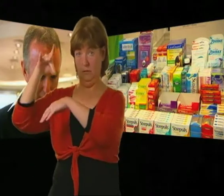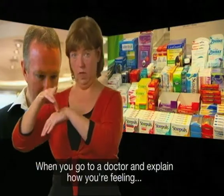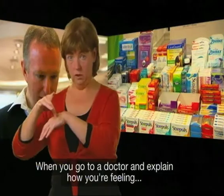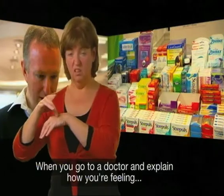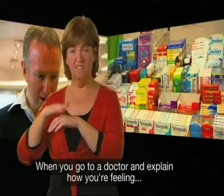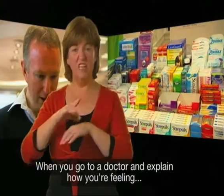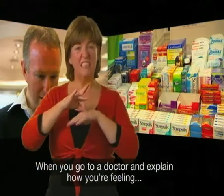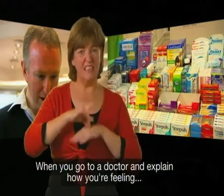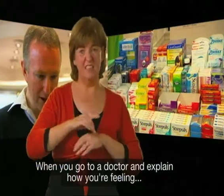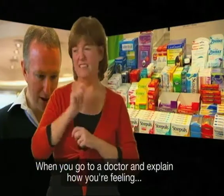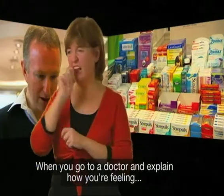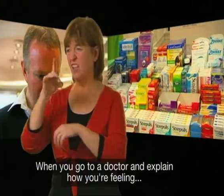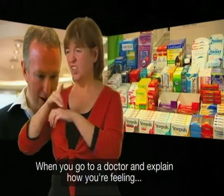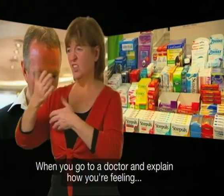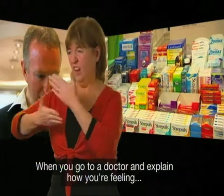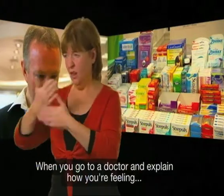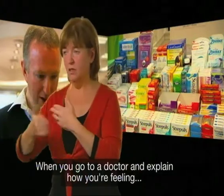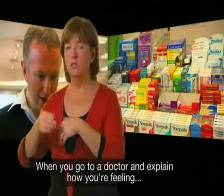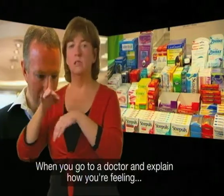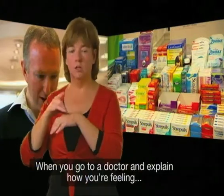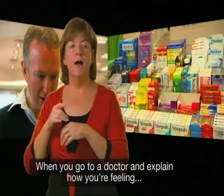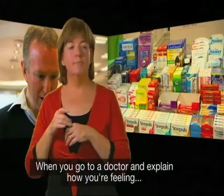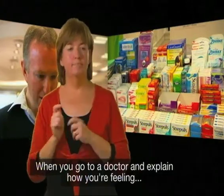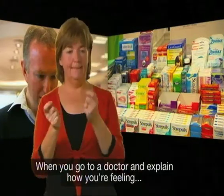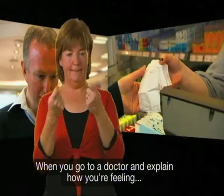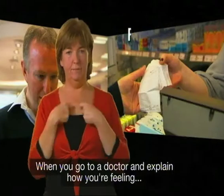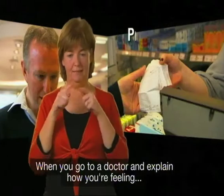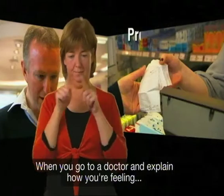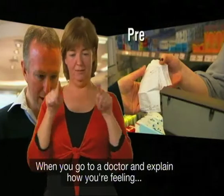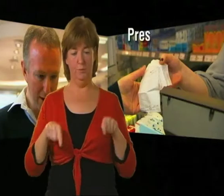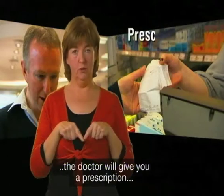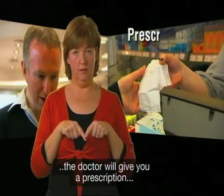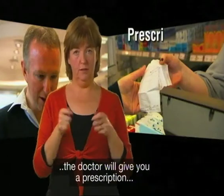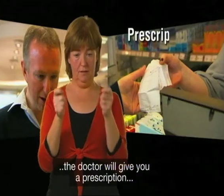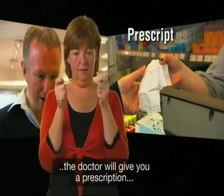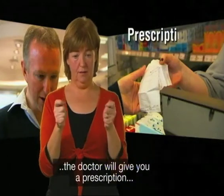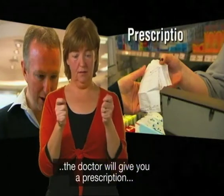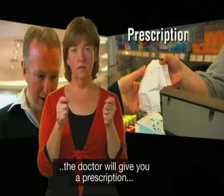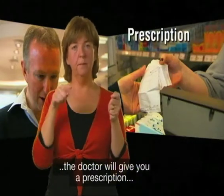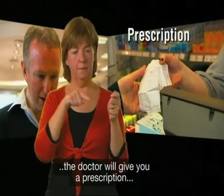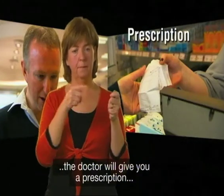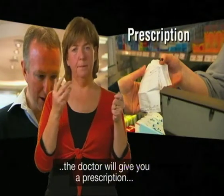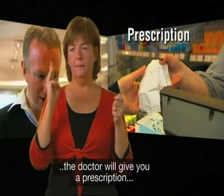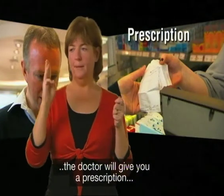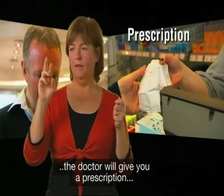When you go to a doctor and explain how you're feeling, the doctor will give you a prescription,